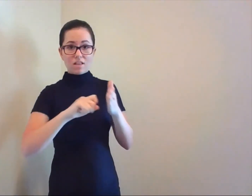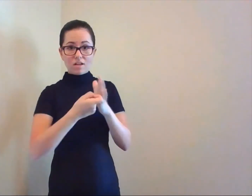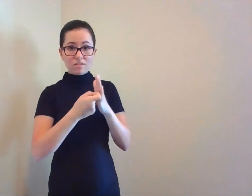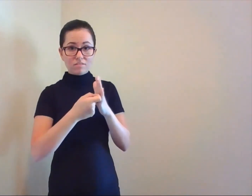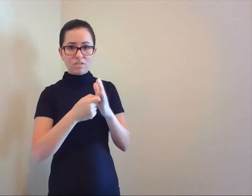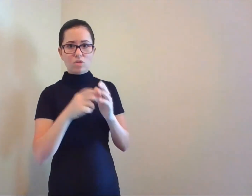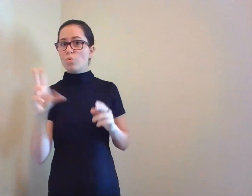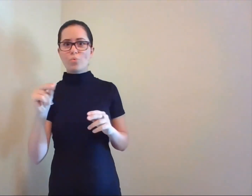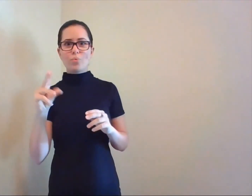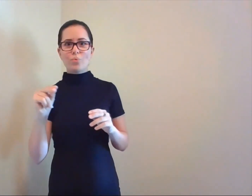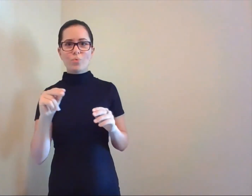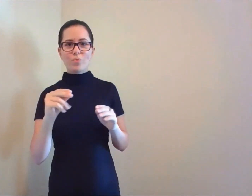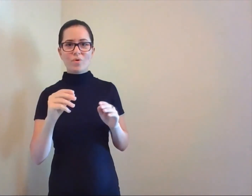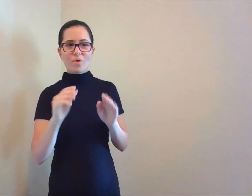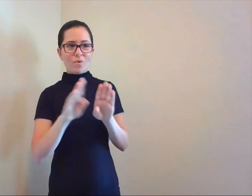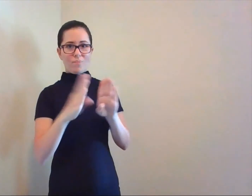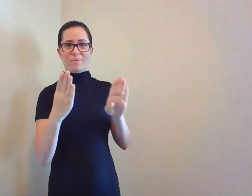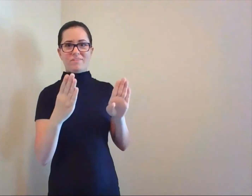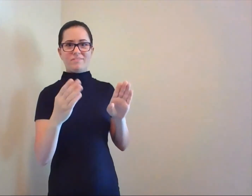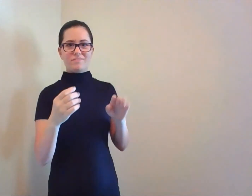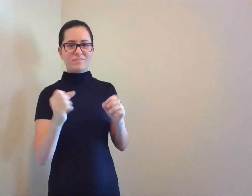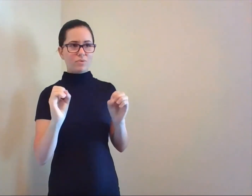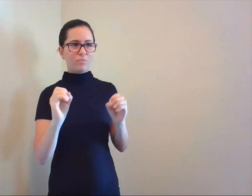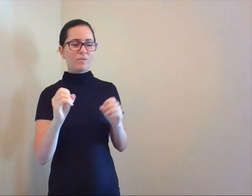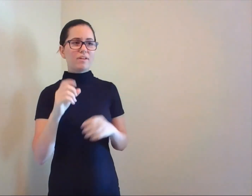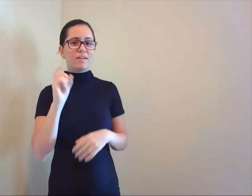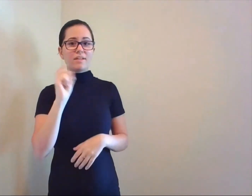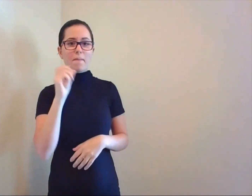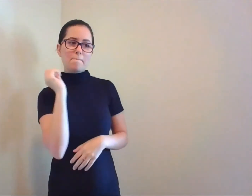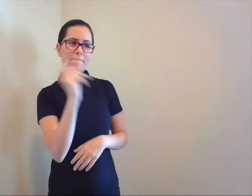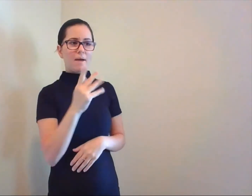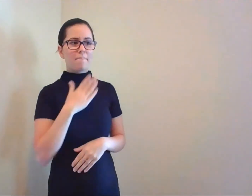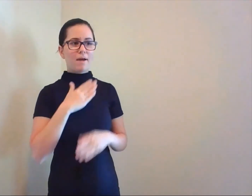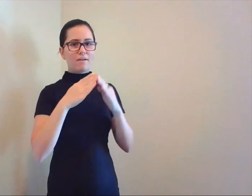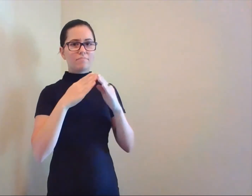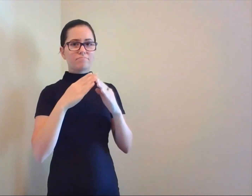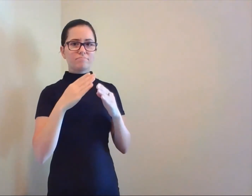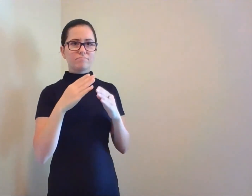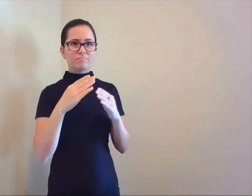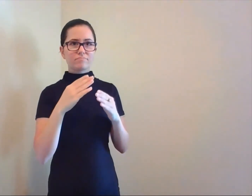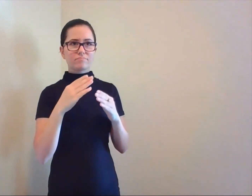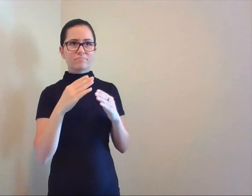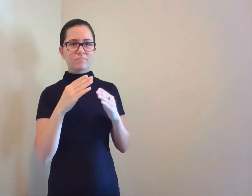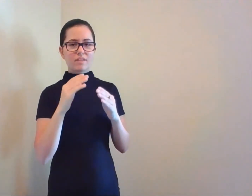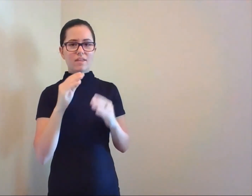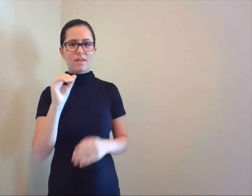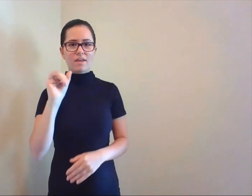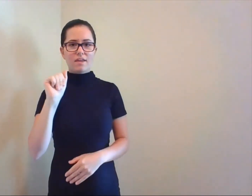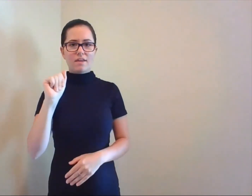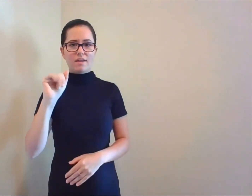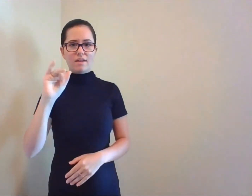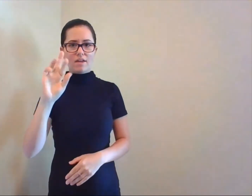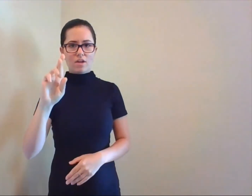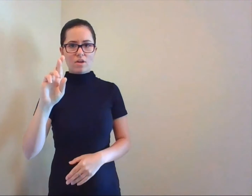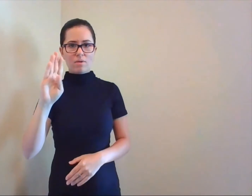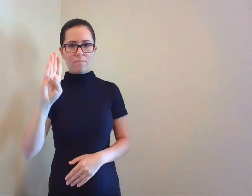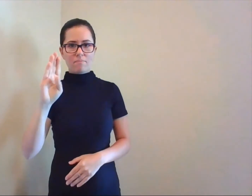like, I'm staying here in the sleeping bag. Good. I turn on the flashlight, and I go down there, and it smells like a basement. And there's like this room with